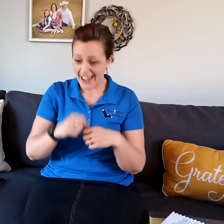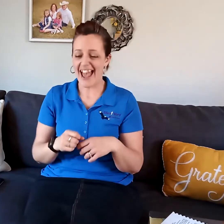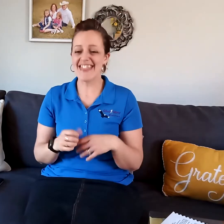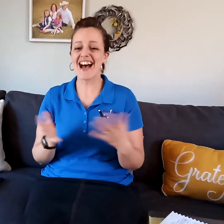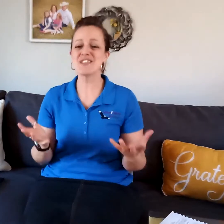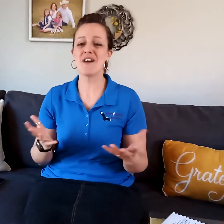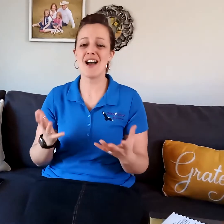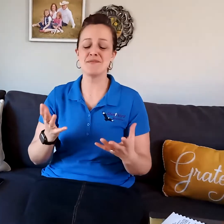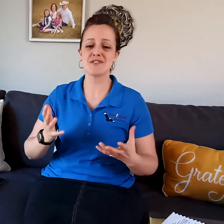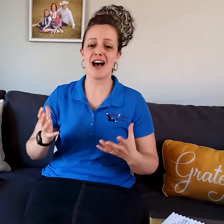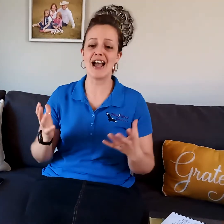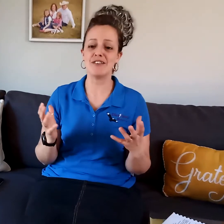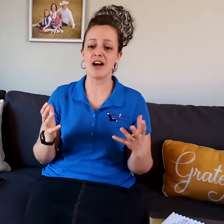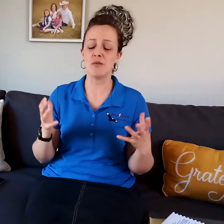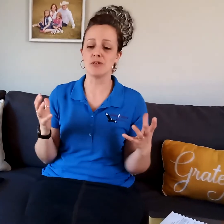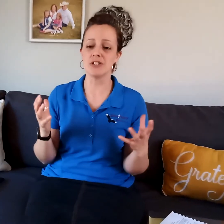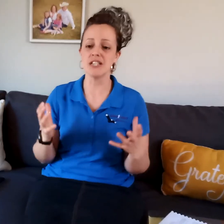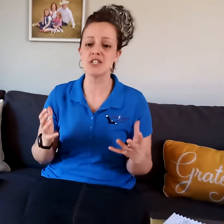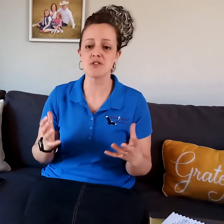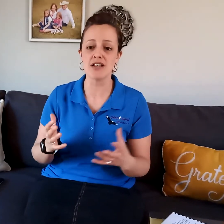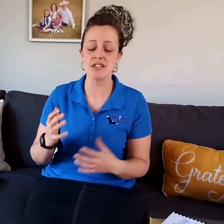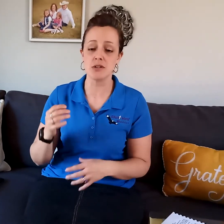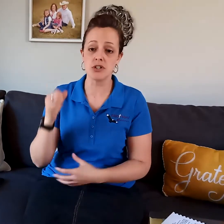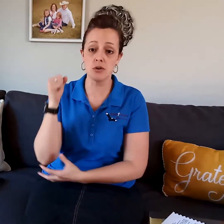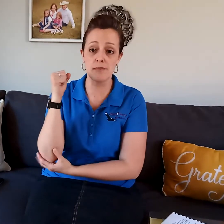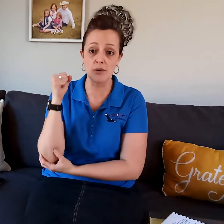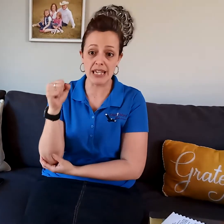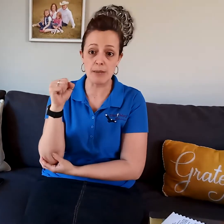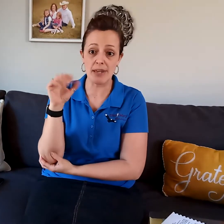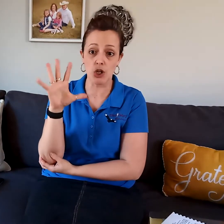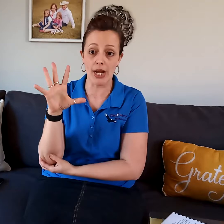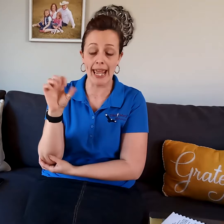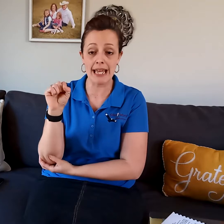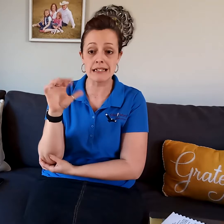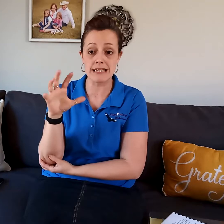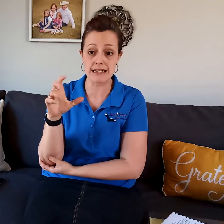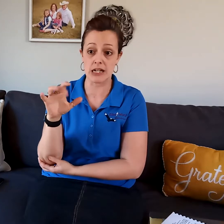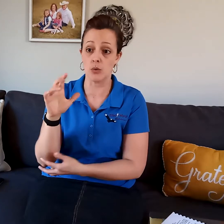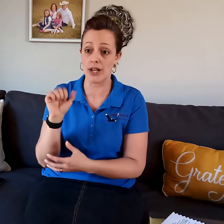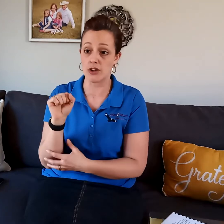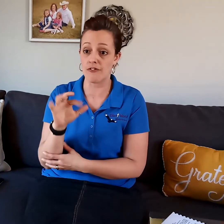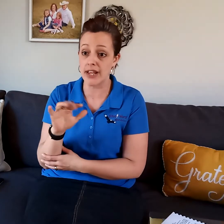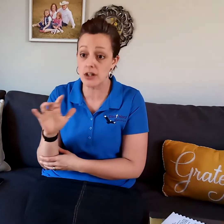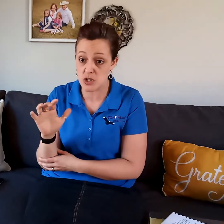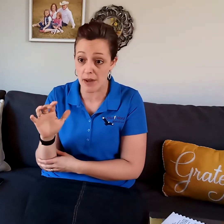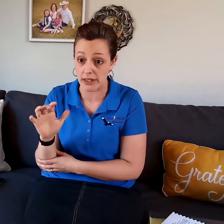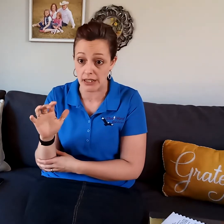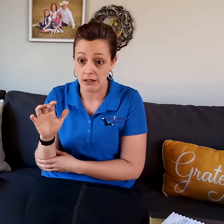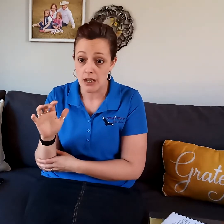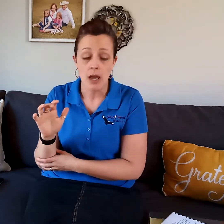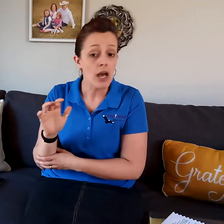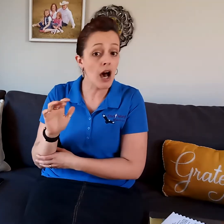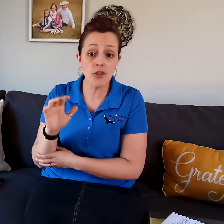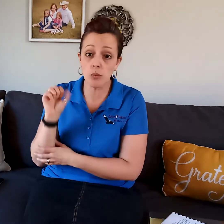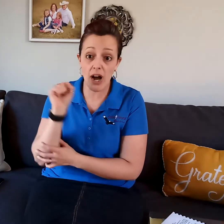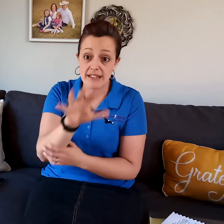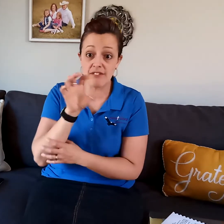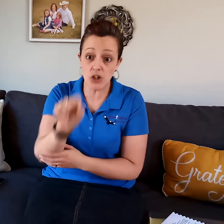And that's why I will really stress to you too about keeping your hand still when you're finger spelling. Otherwise, if you're